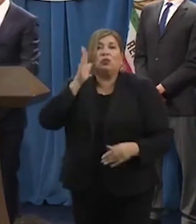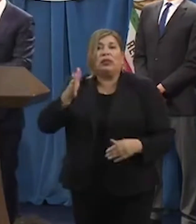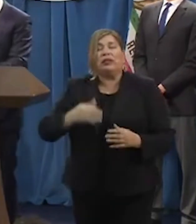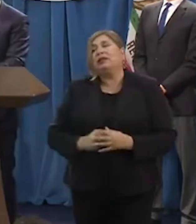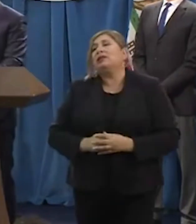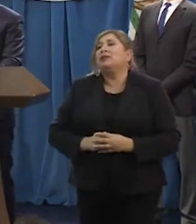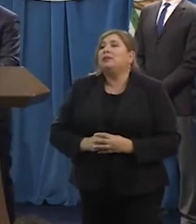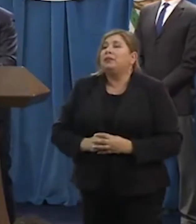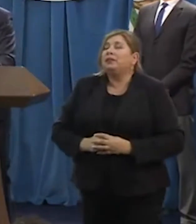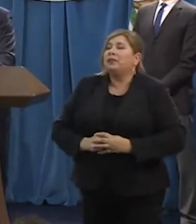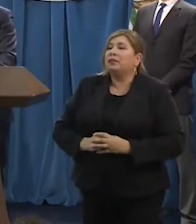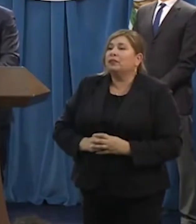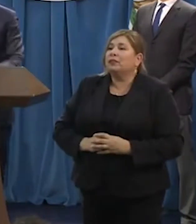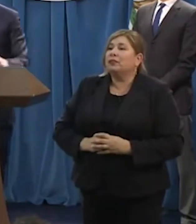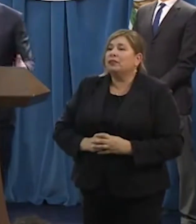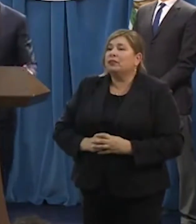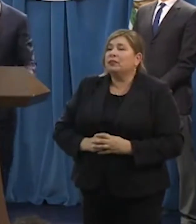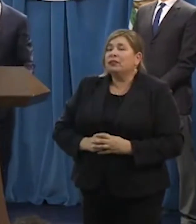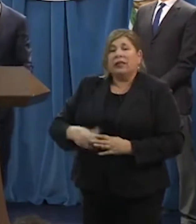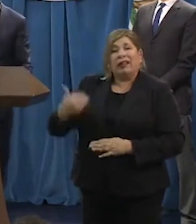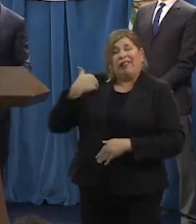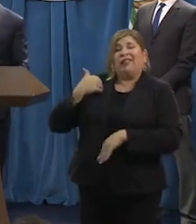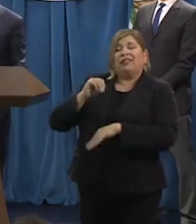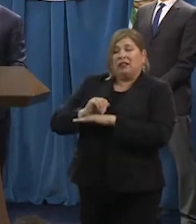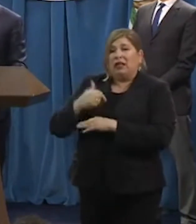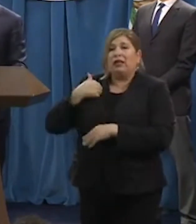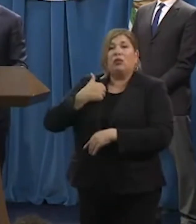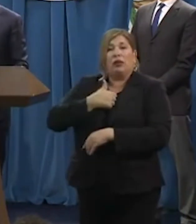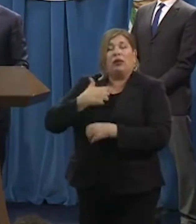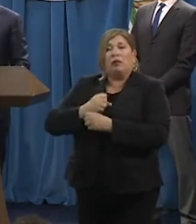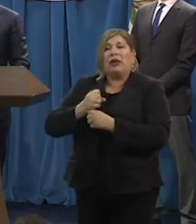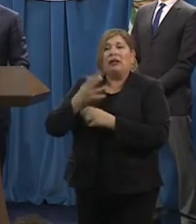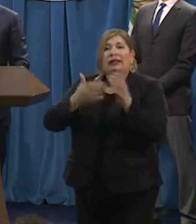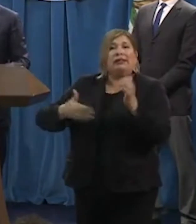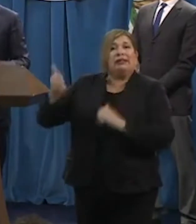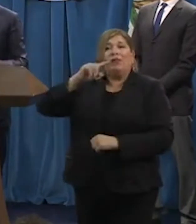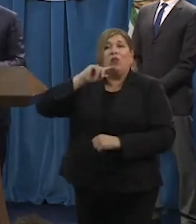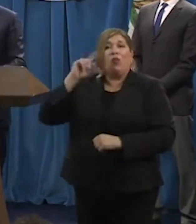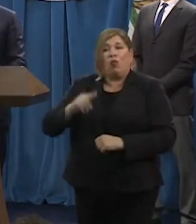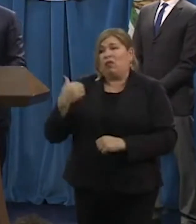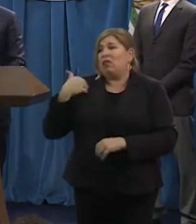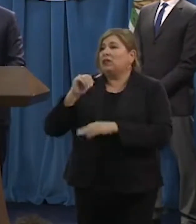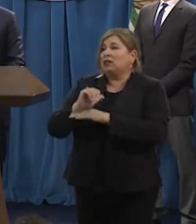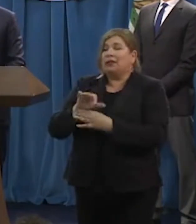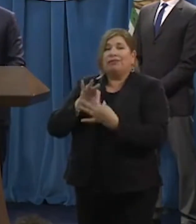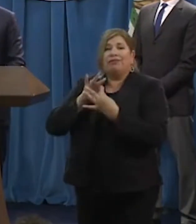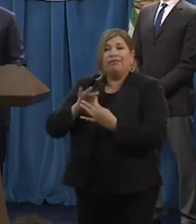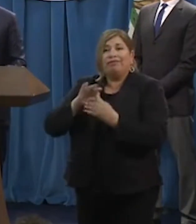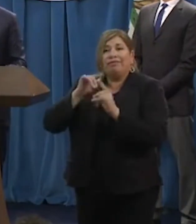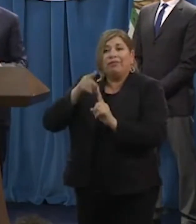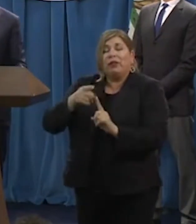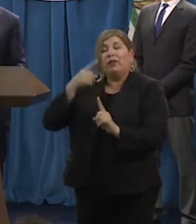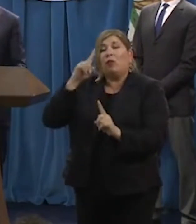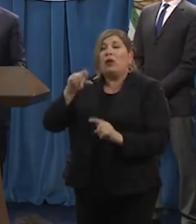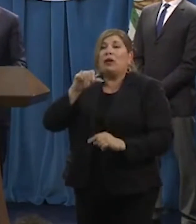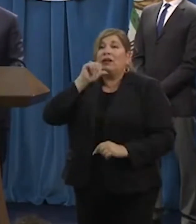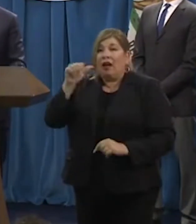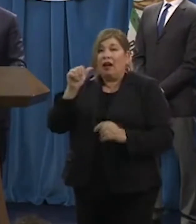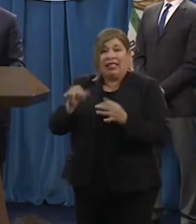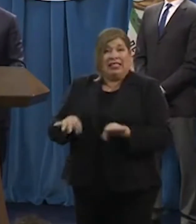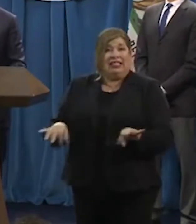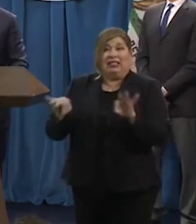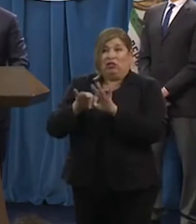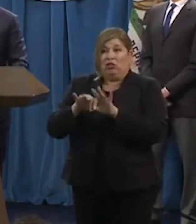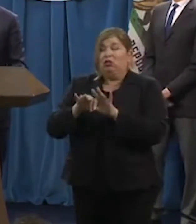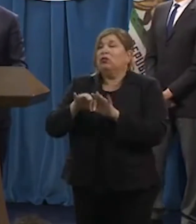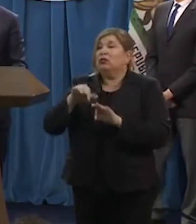order last night, made an additional announcement, as I referenced a moment ago, related specifically to non-essential events